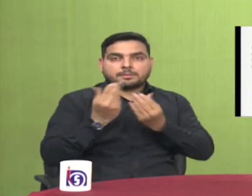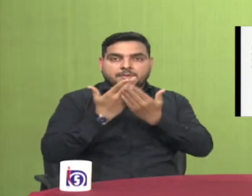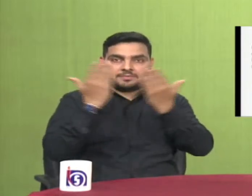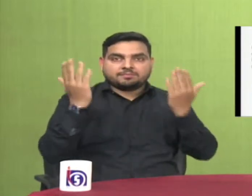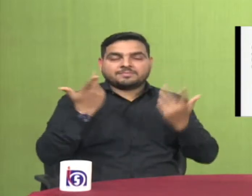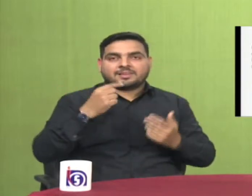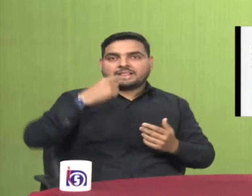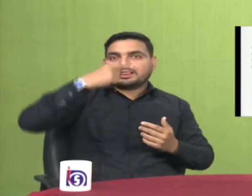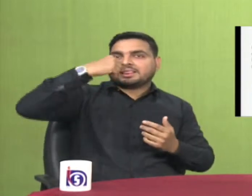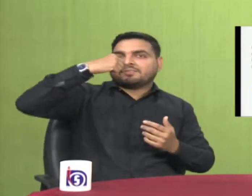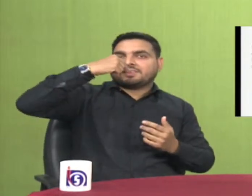Immune system